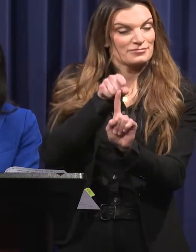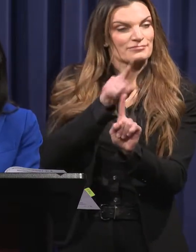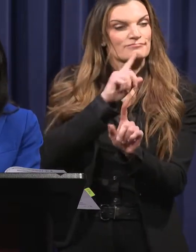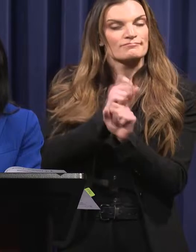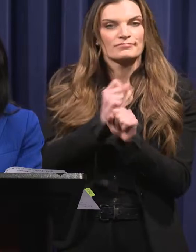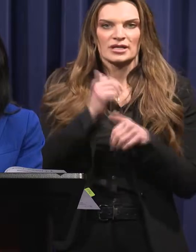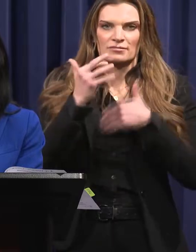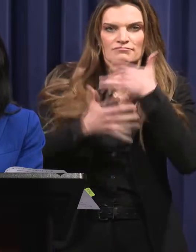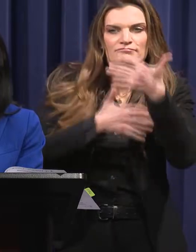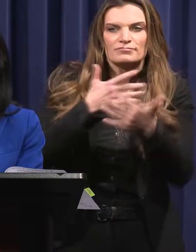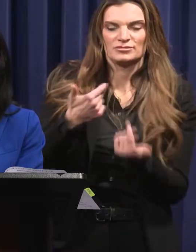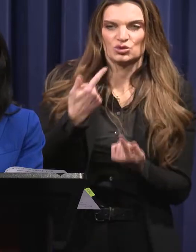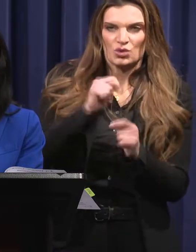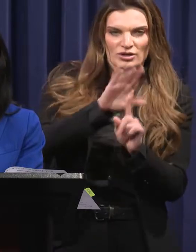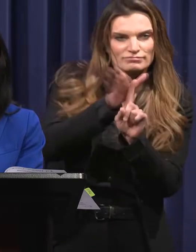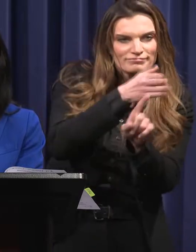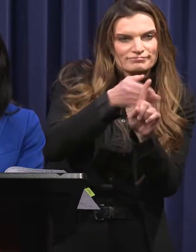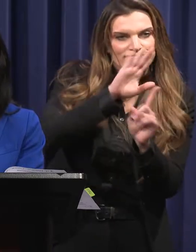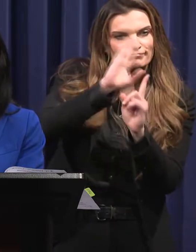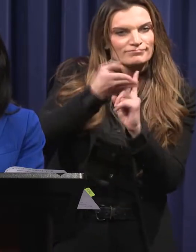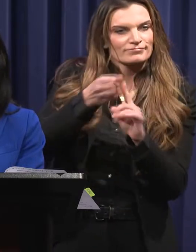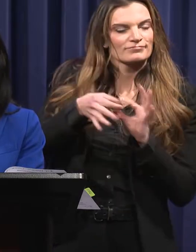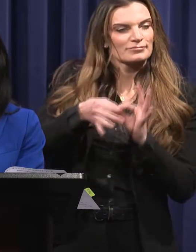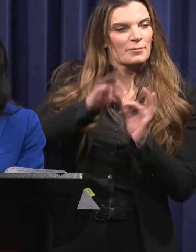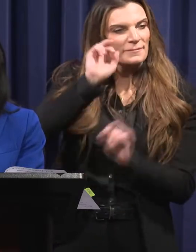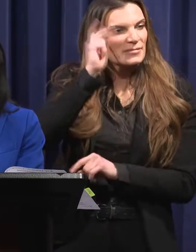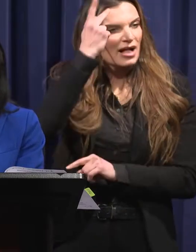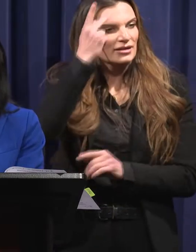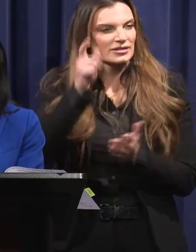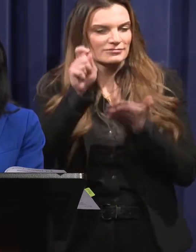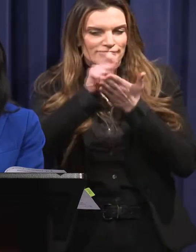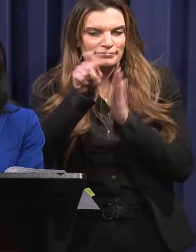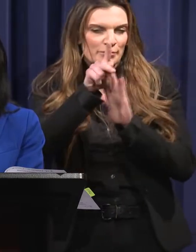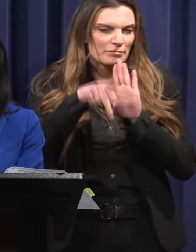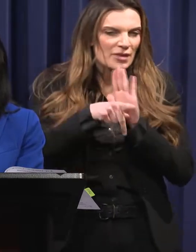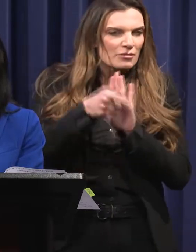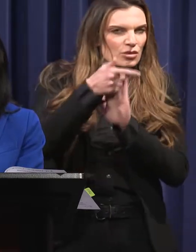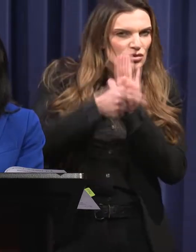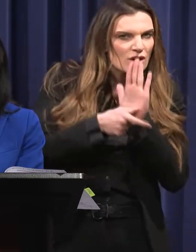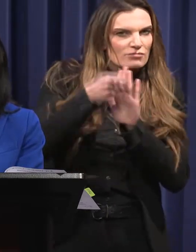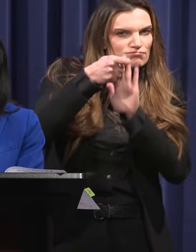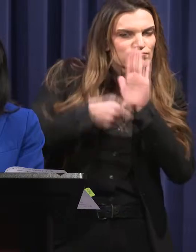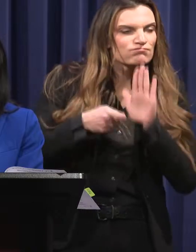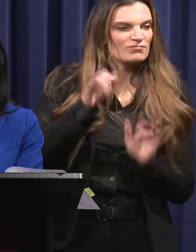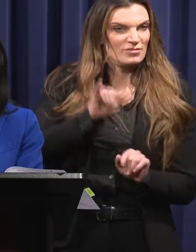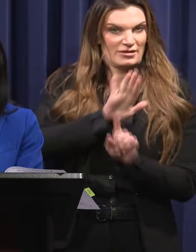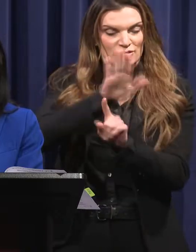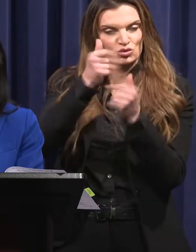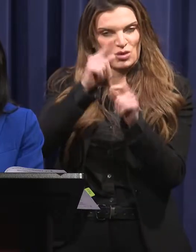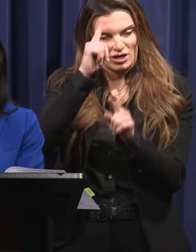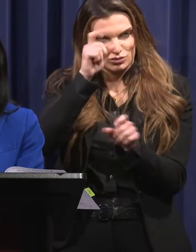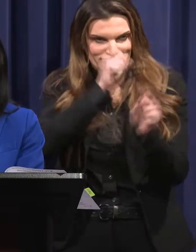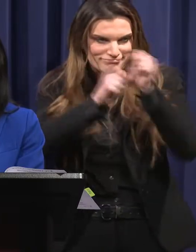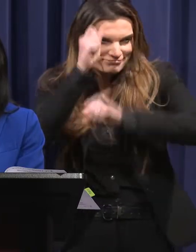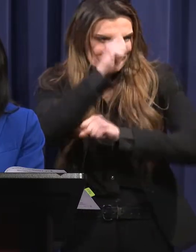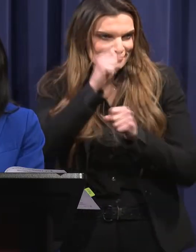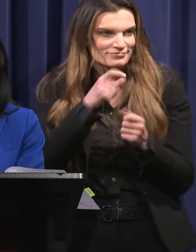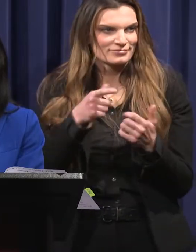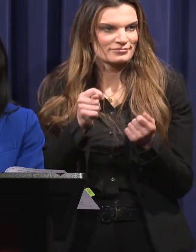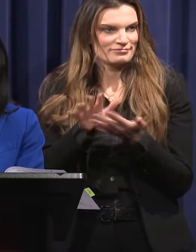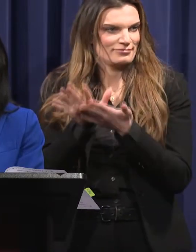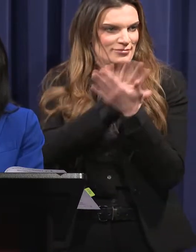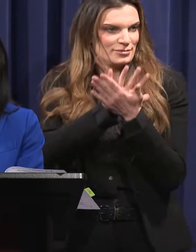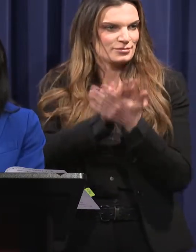in the realms of government and campaign politics and have the ability to sway public policy, political strategy, and